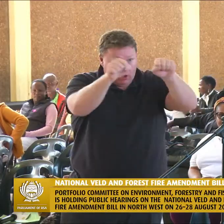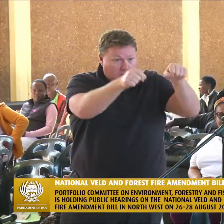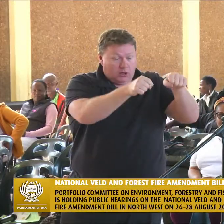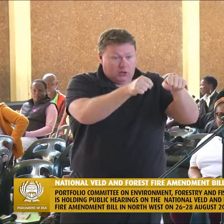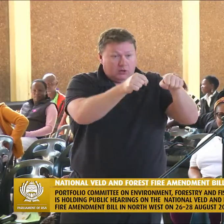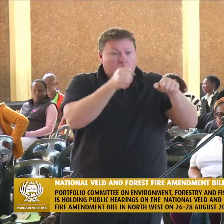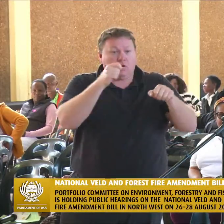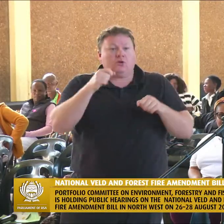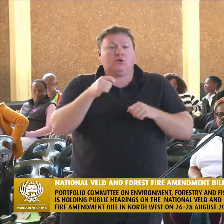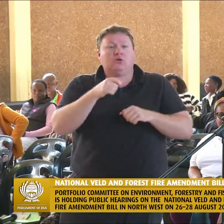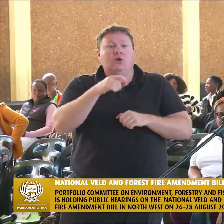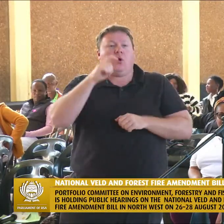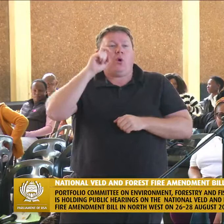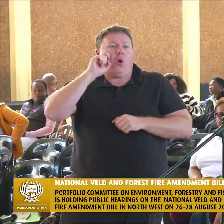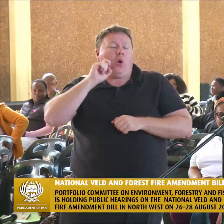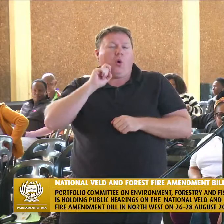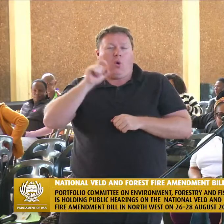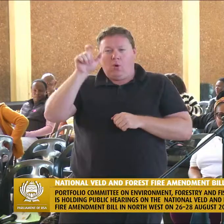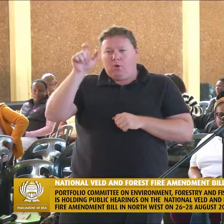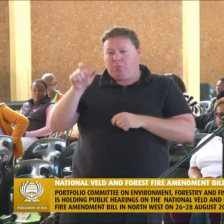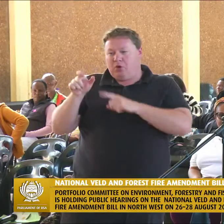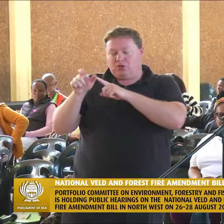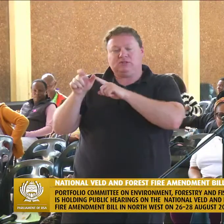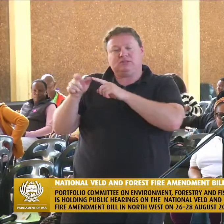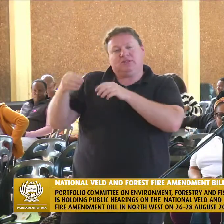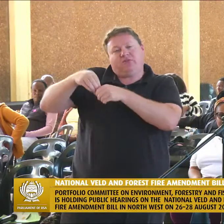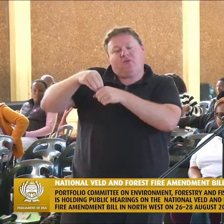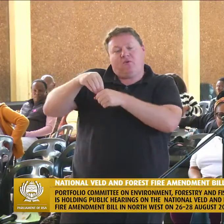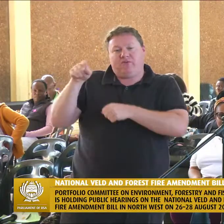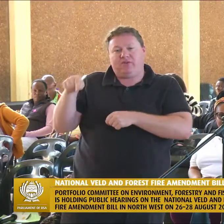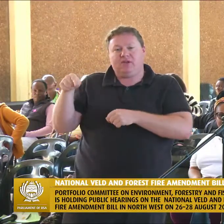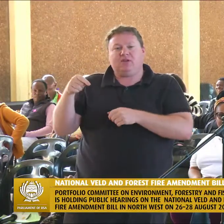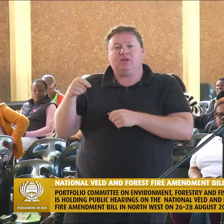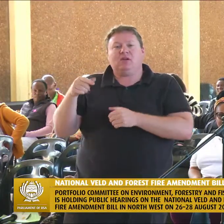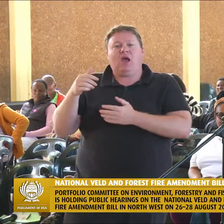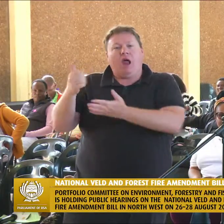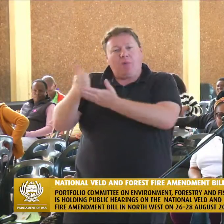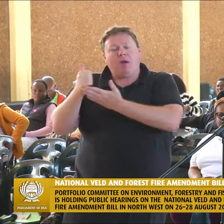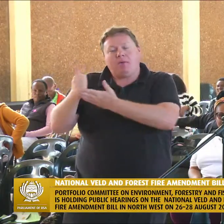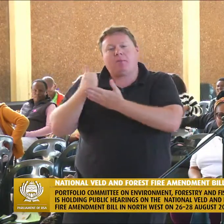volunteer firefighters and member of the fire protection association